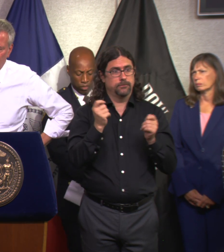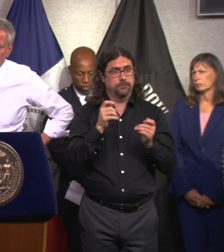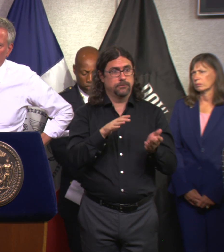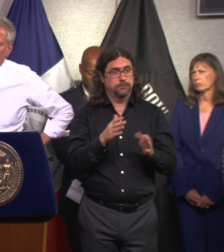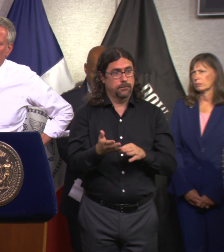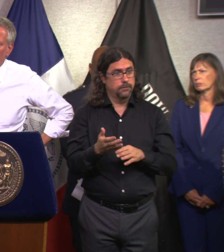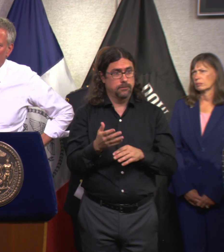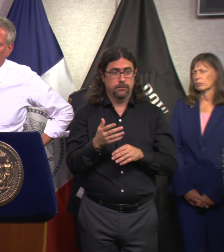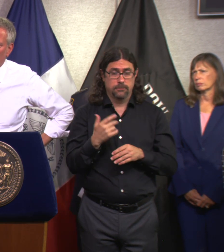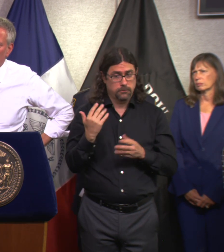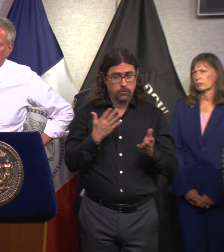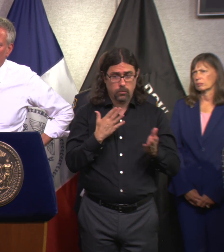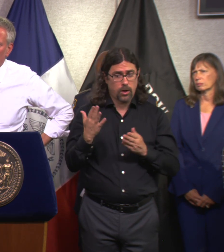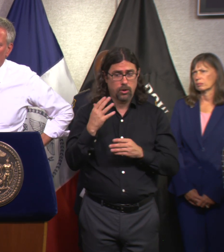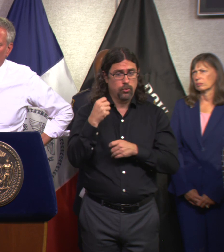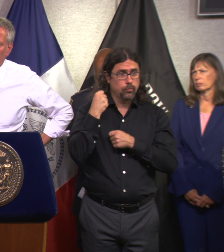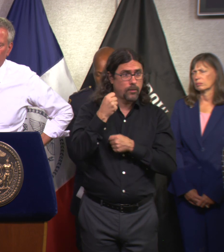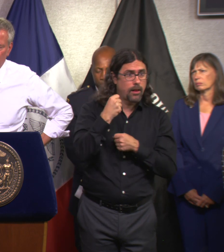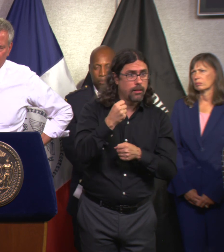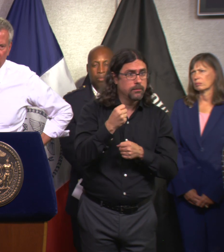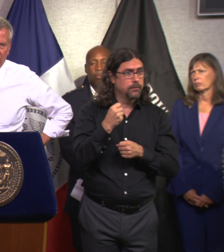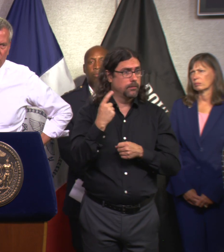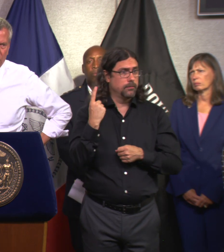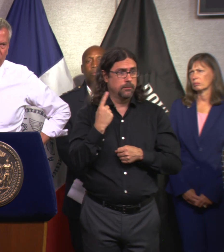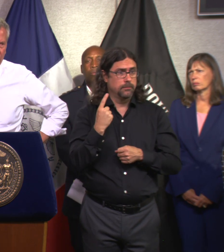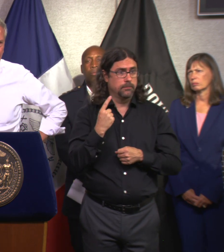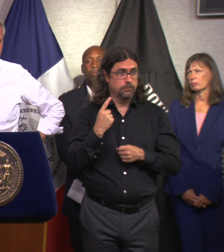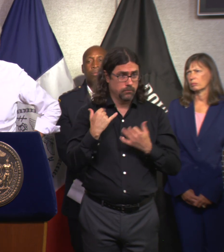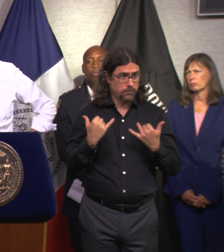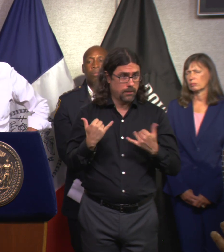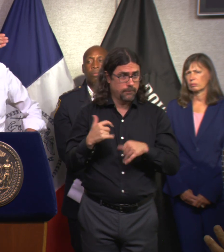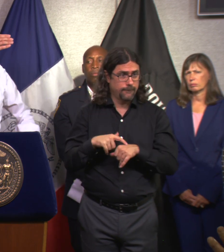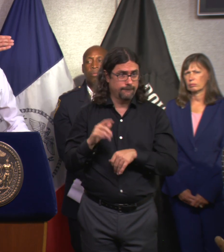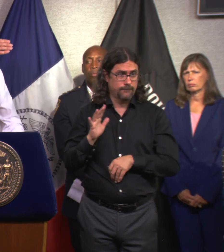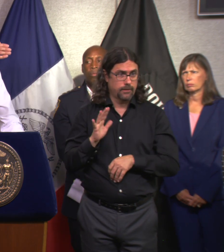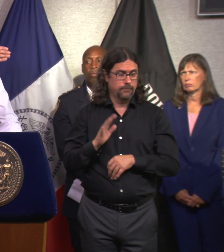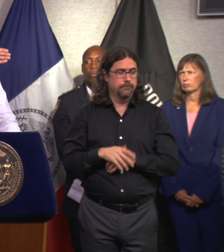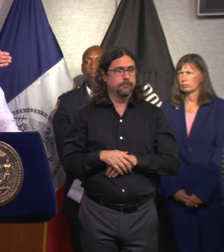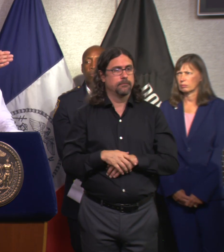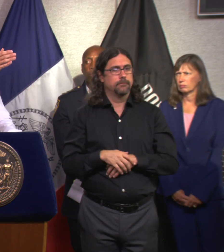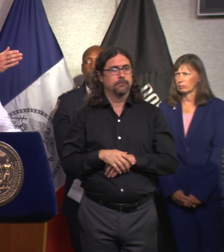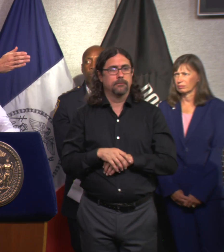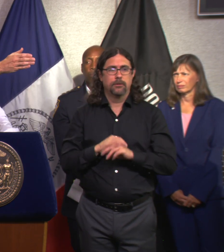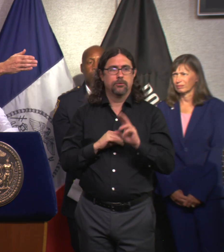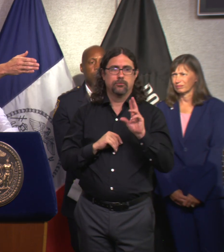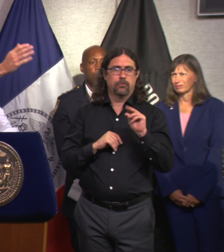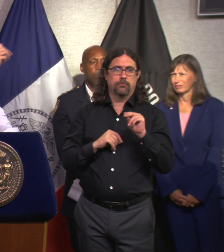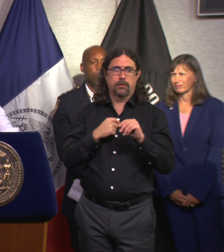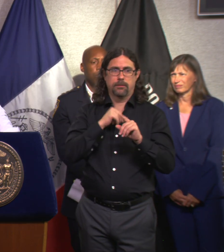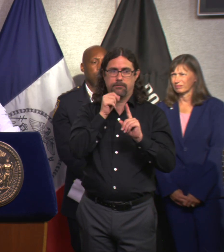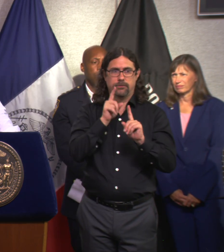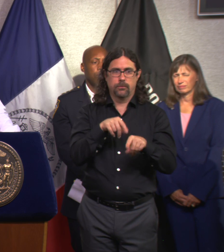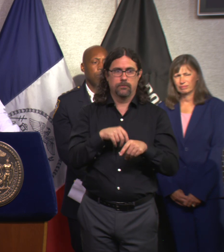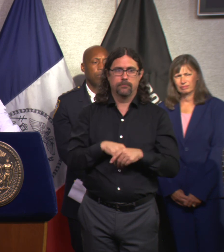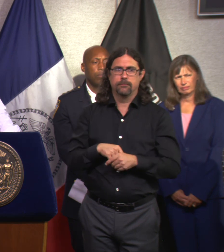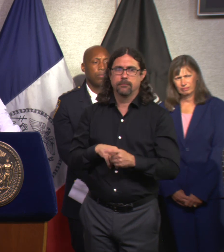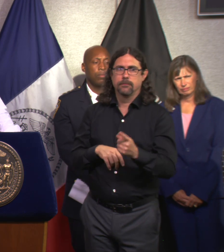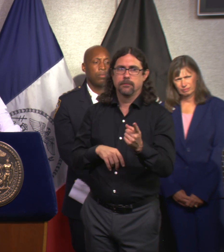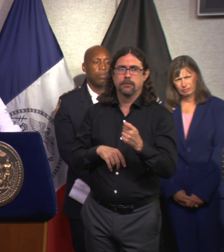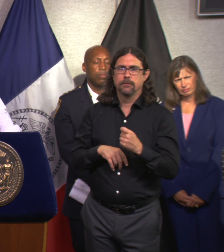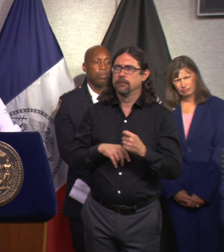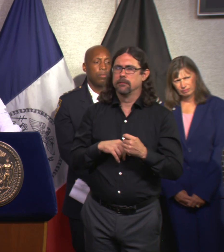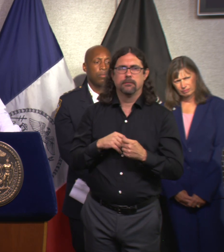I spoke to it at great length today, and I'm sure that word will get around. Again, I've spoken to it. Go ahead. One